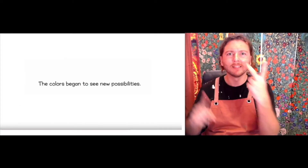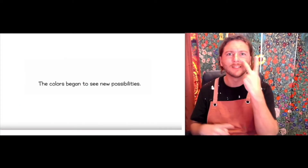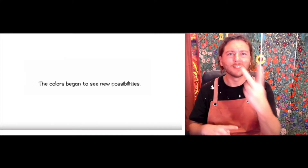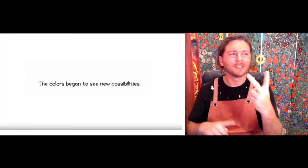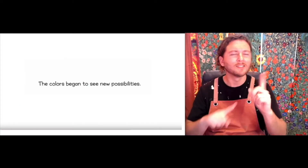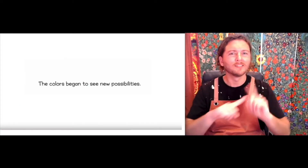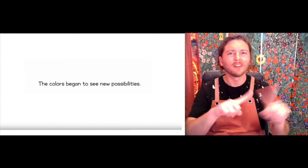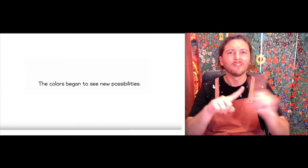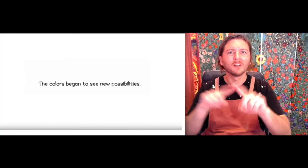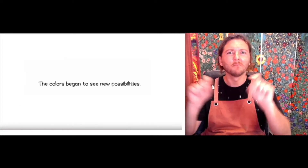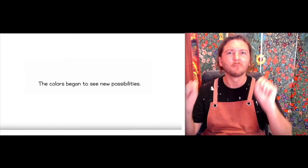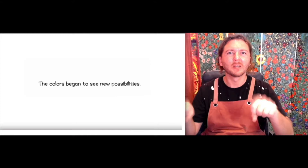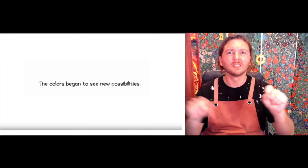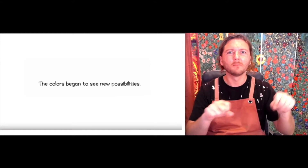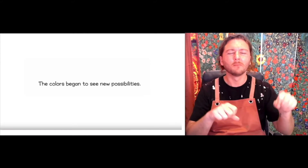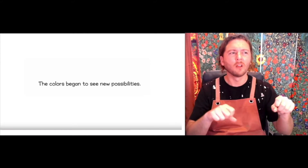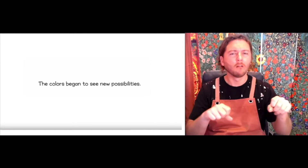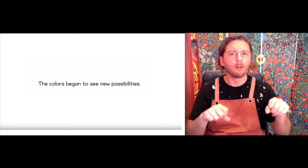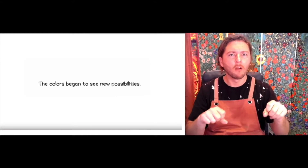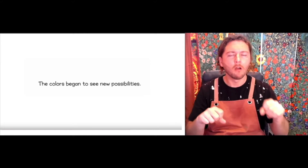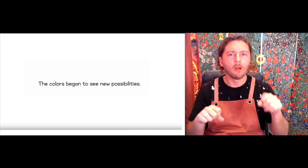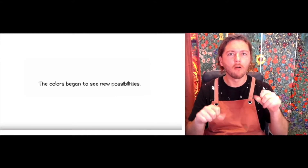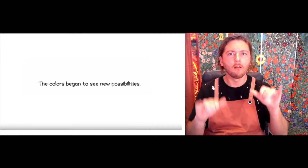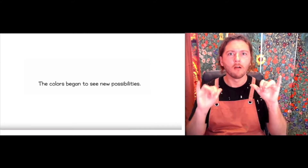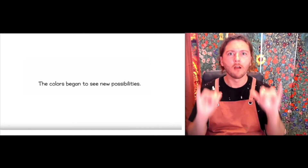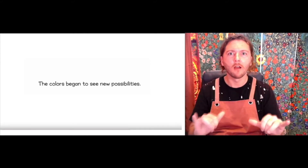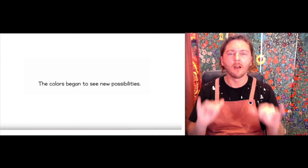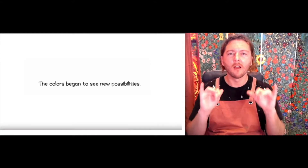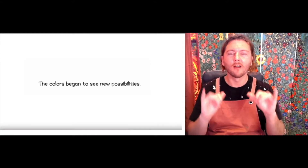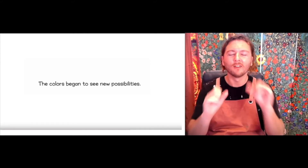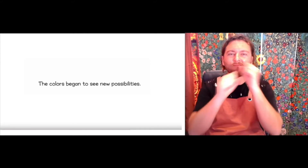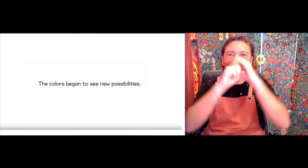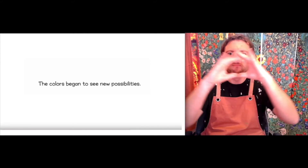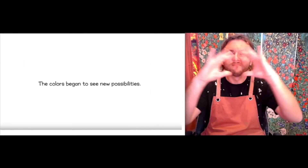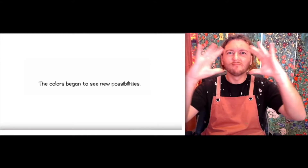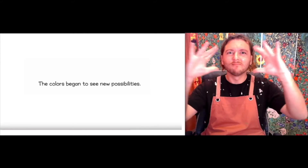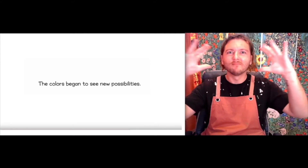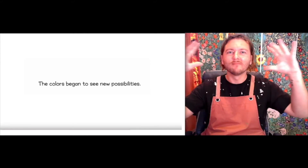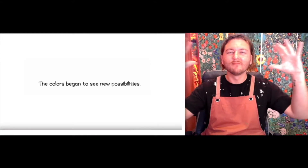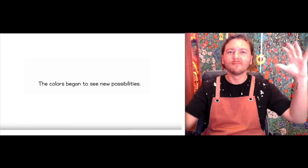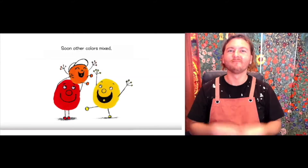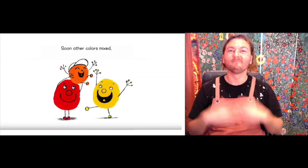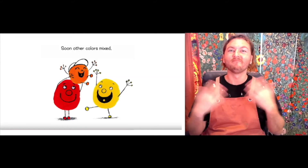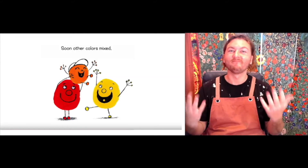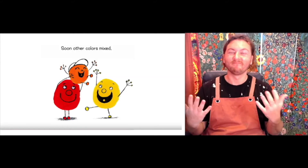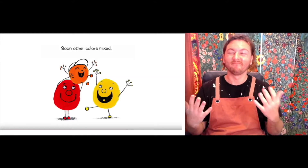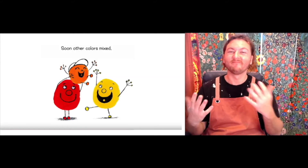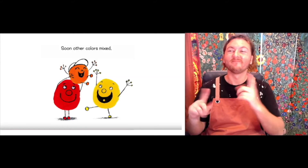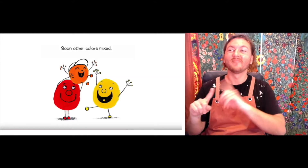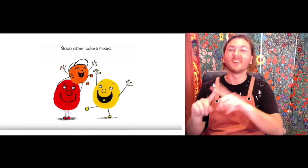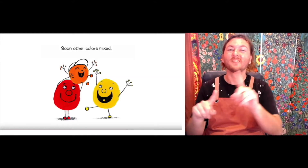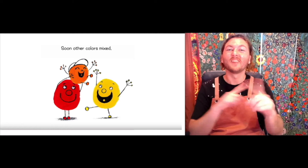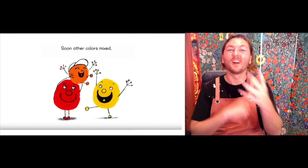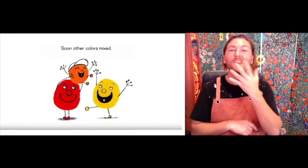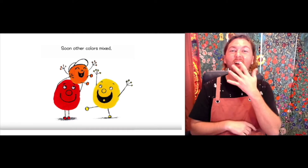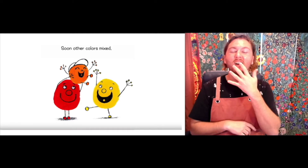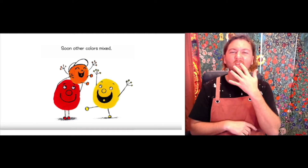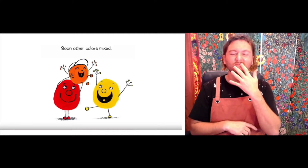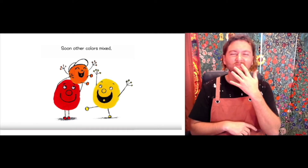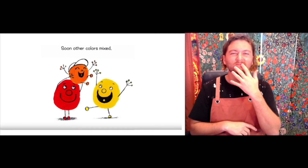they began to see these new possibilities. It really opened their eyes to things that were available